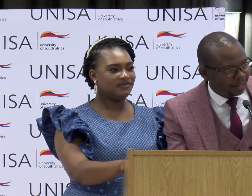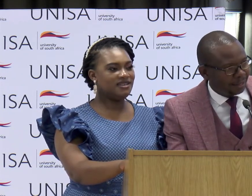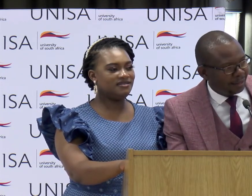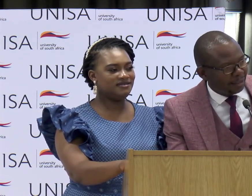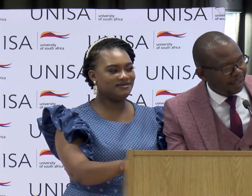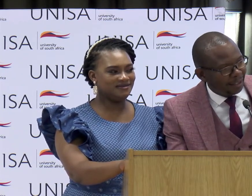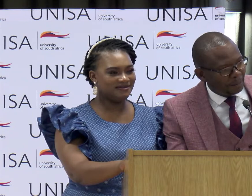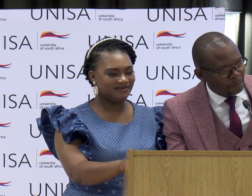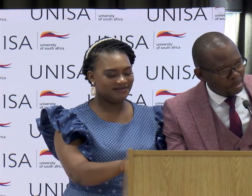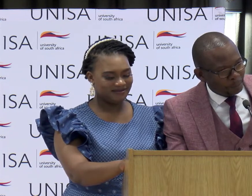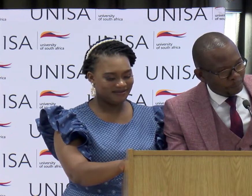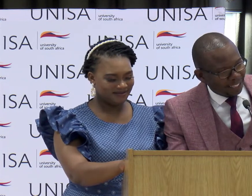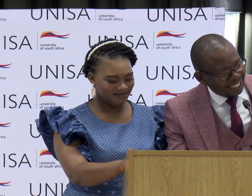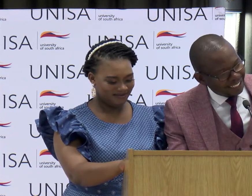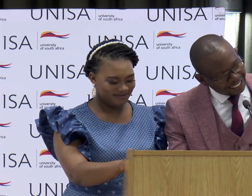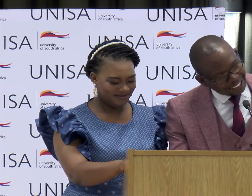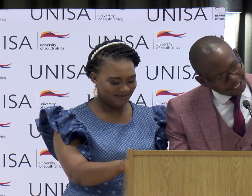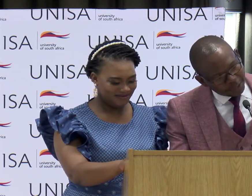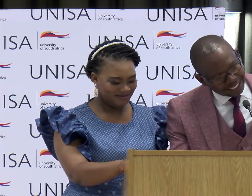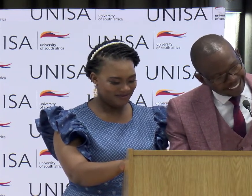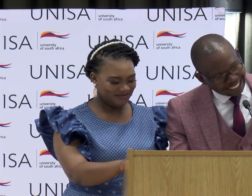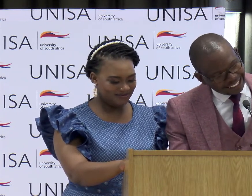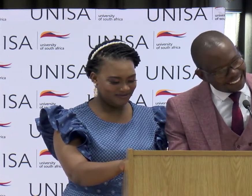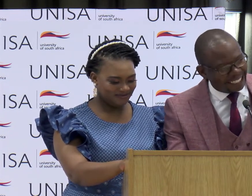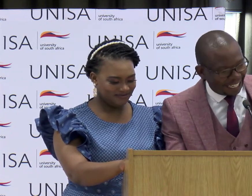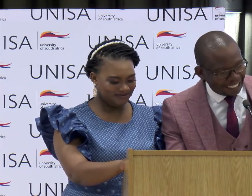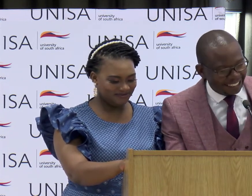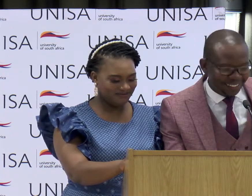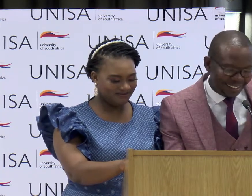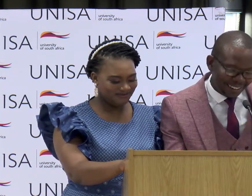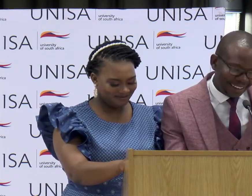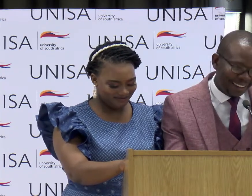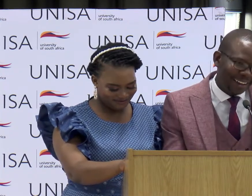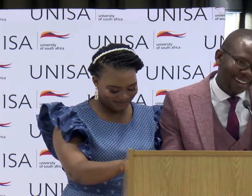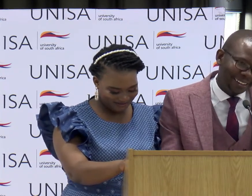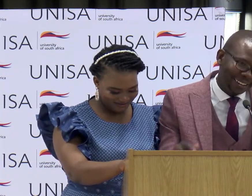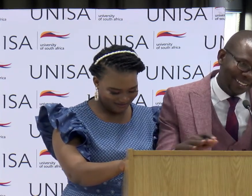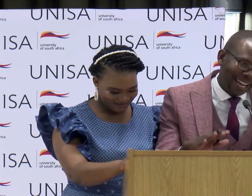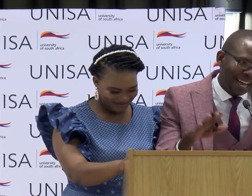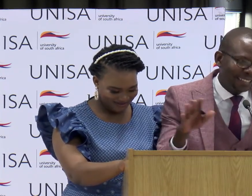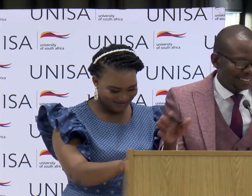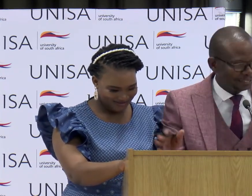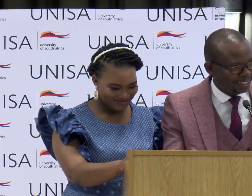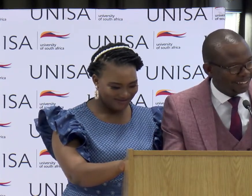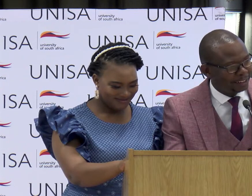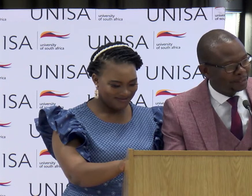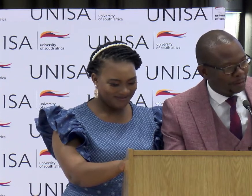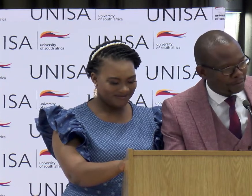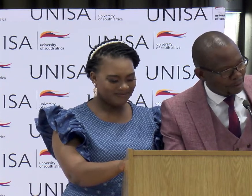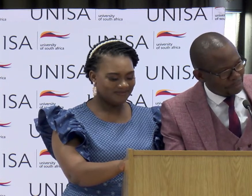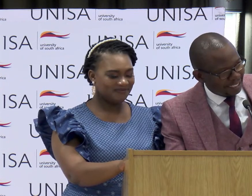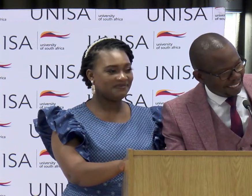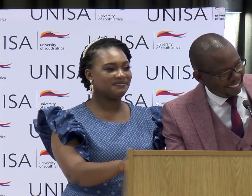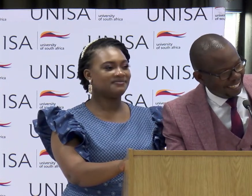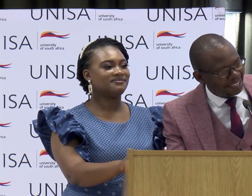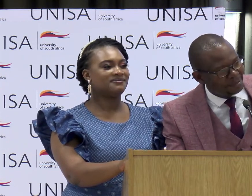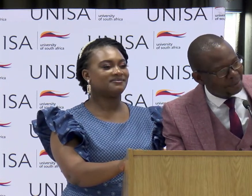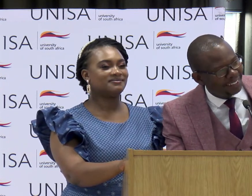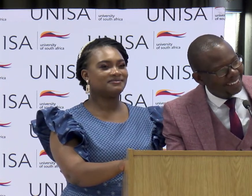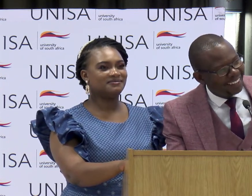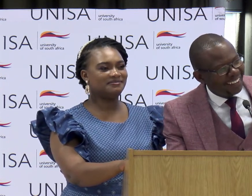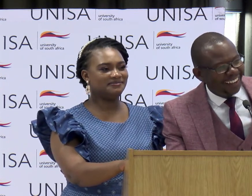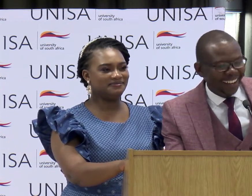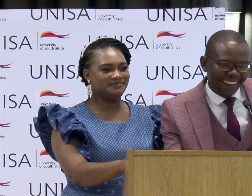sequence, but I see that it was strategically done from Eastern